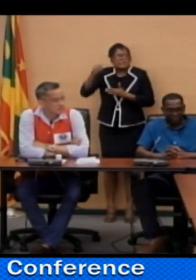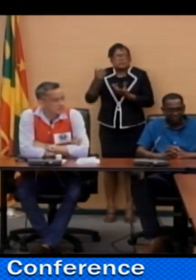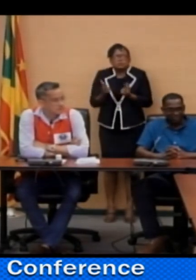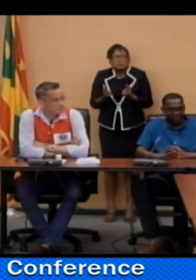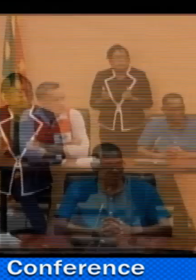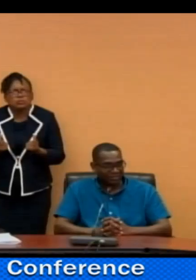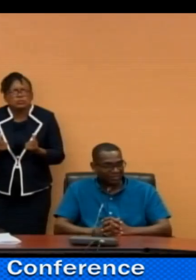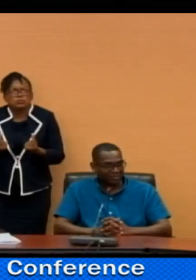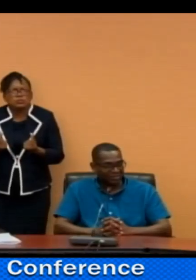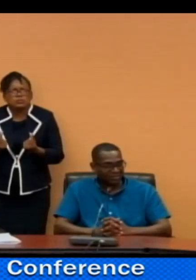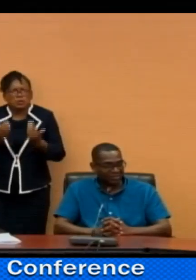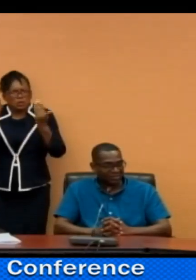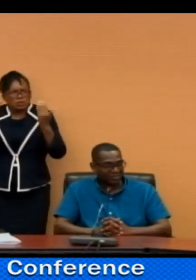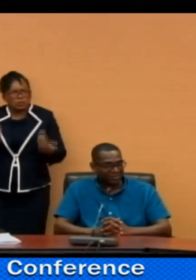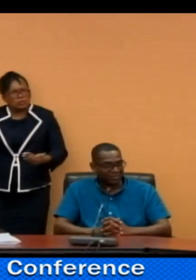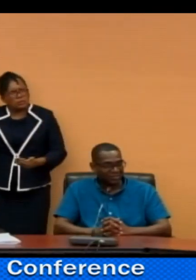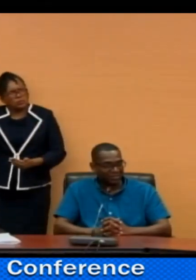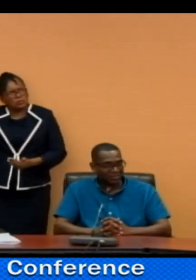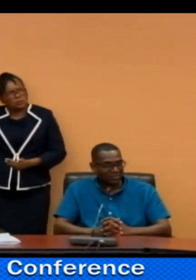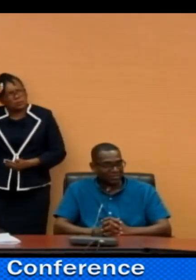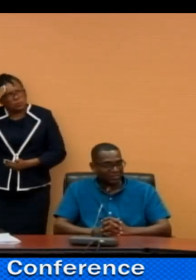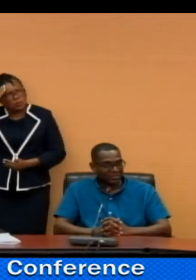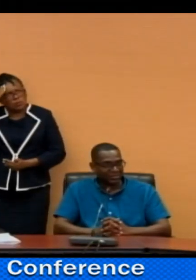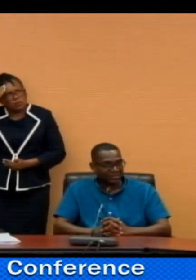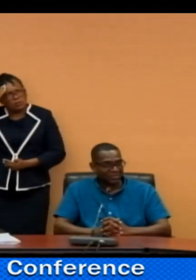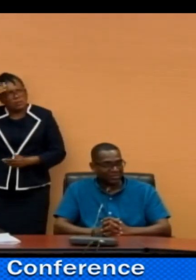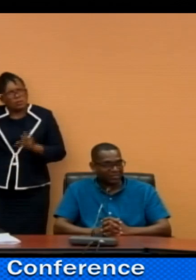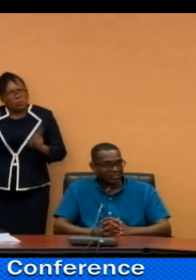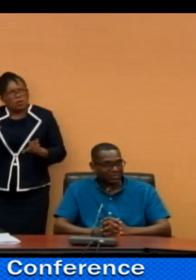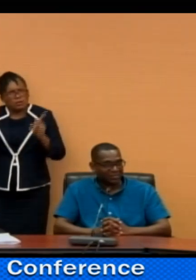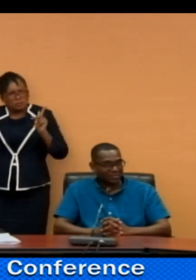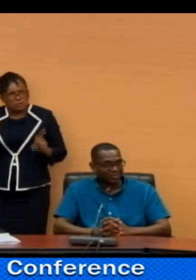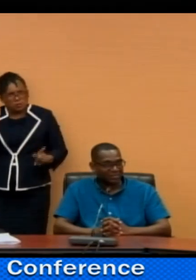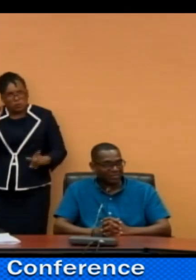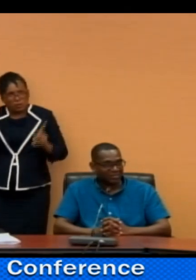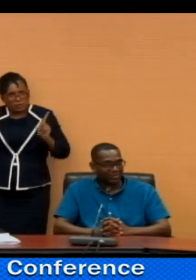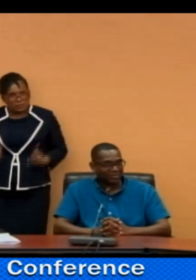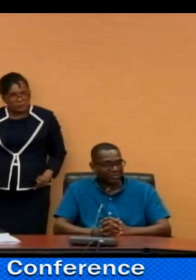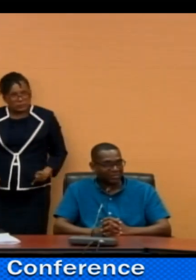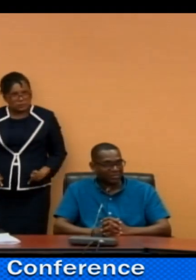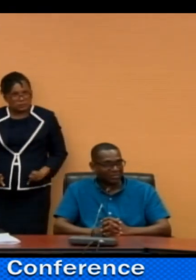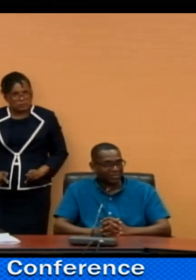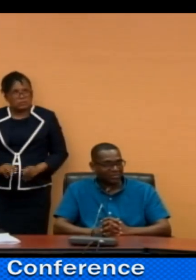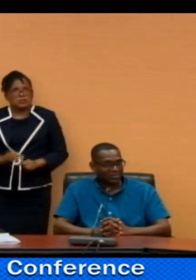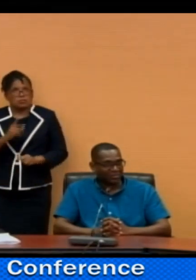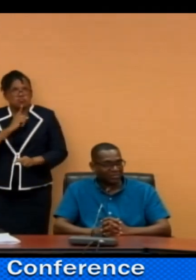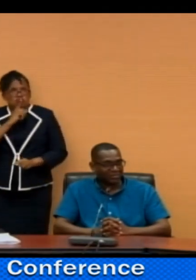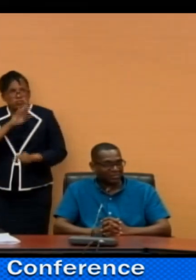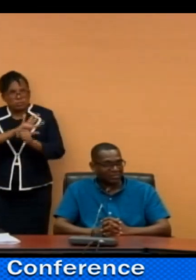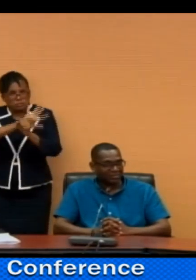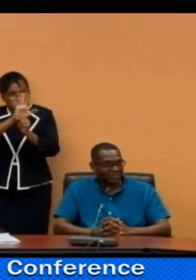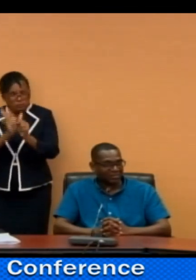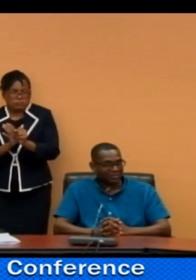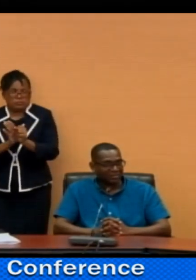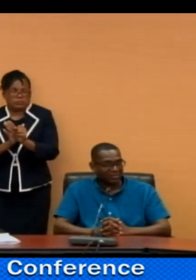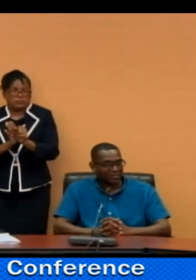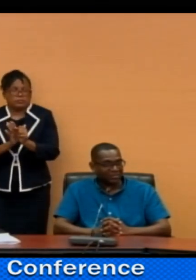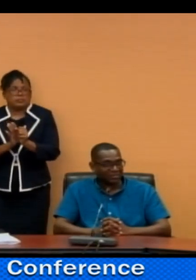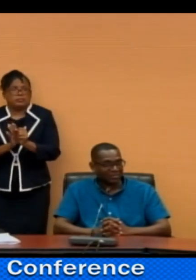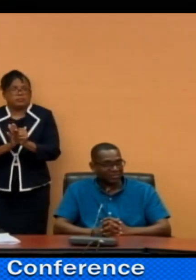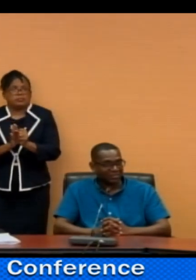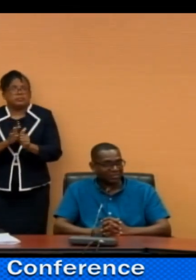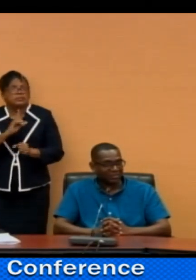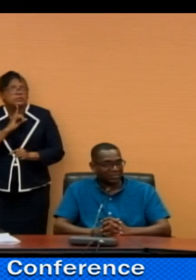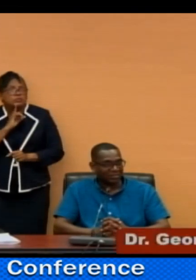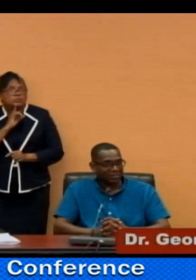that we have a confirmed case, all efforts would be made to ensure, and we want to ensure the